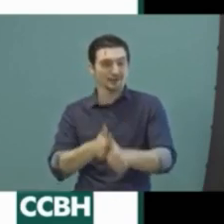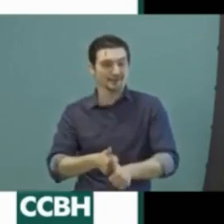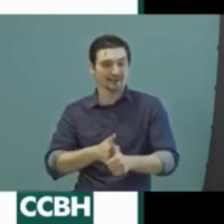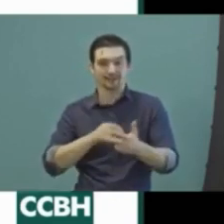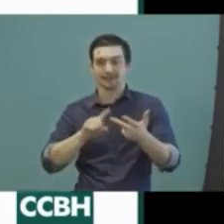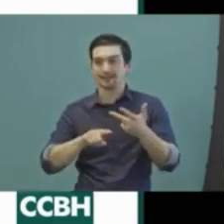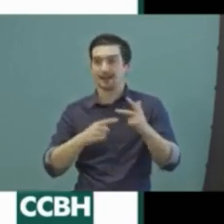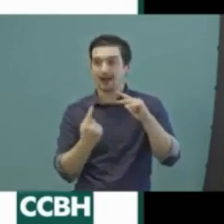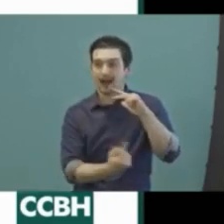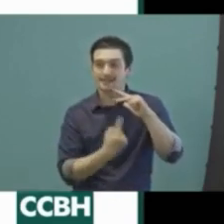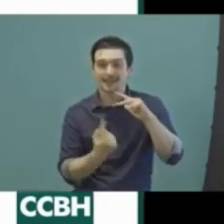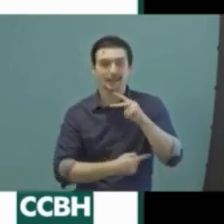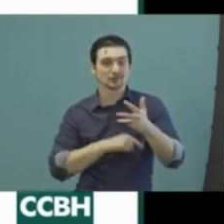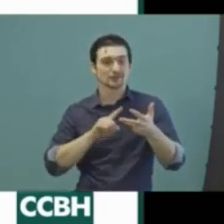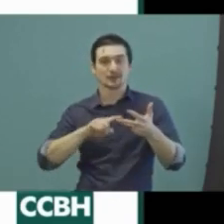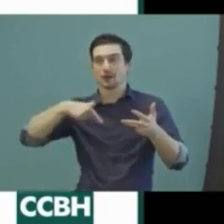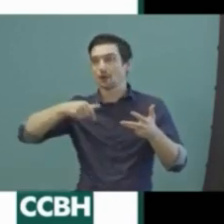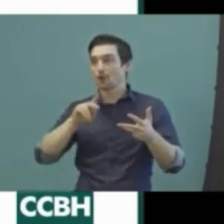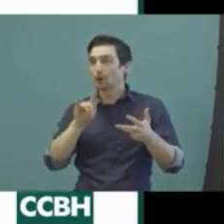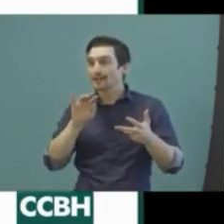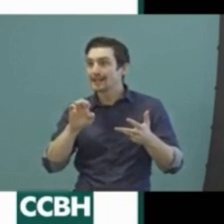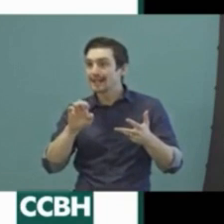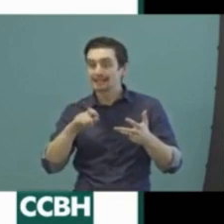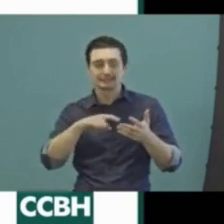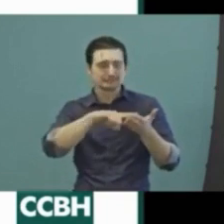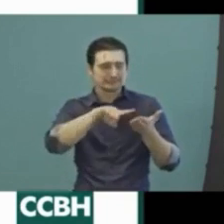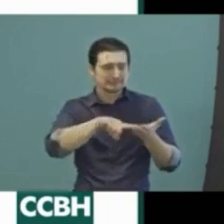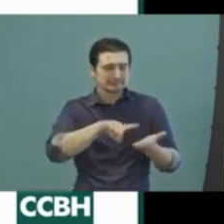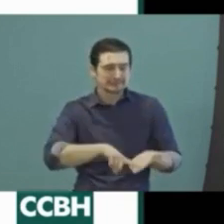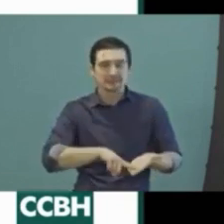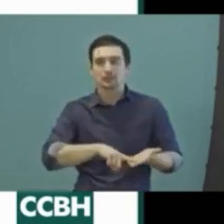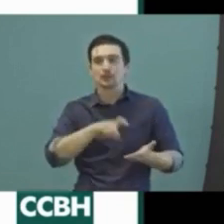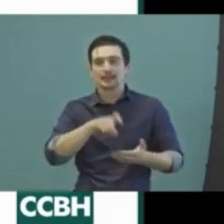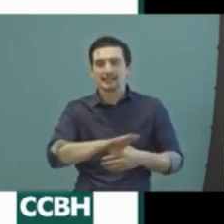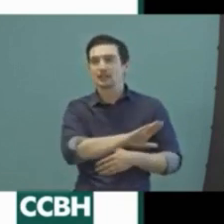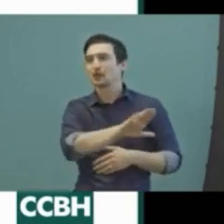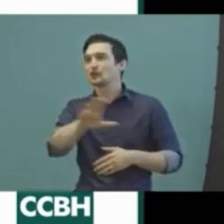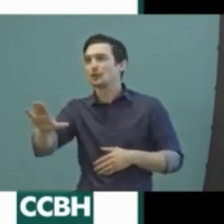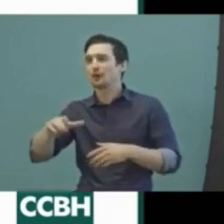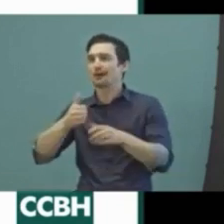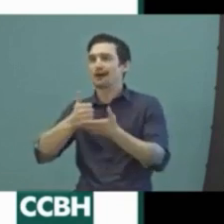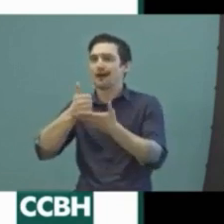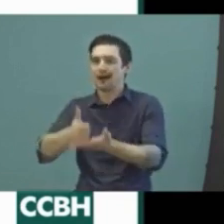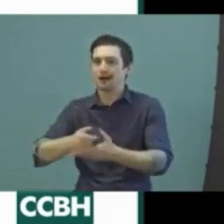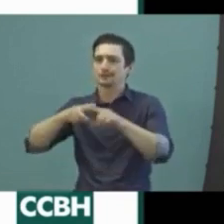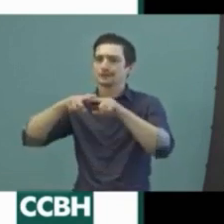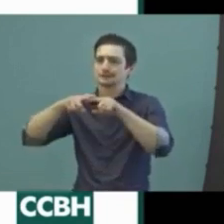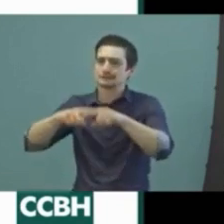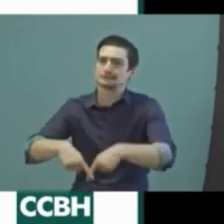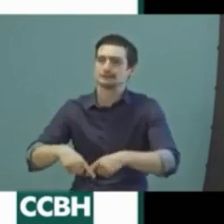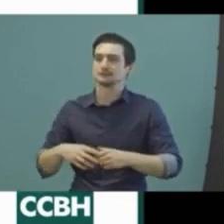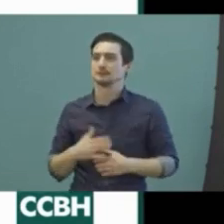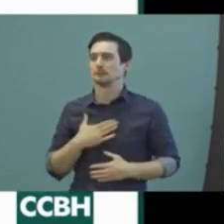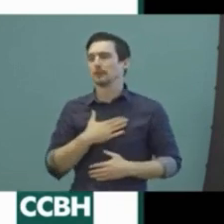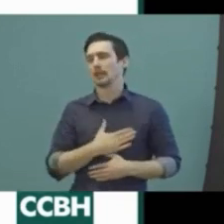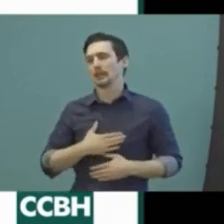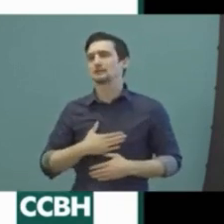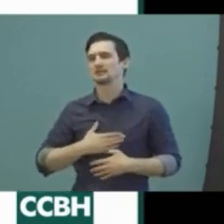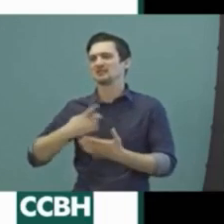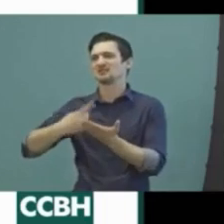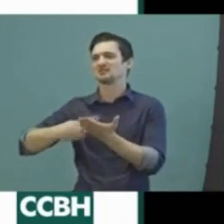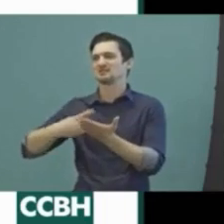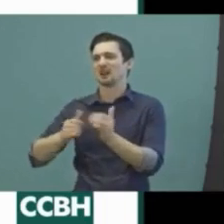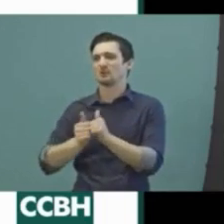isolation, and quarantine without your help. And those are precisely the pieces of this puzzle,